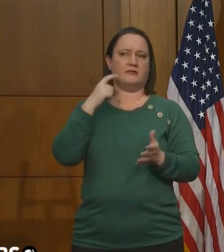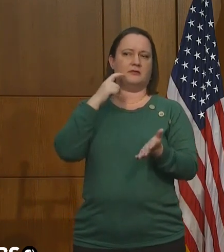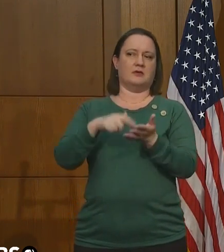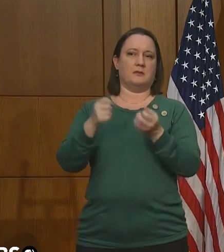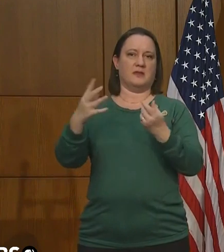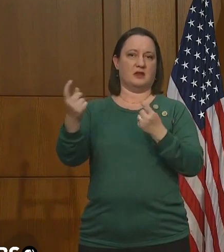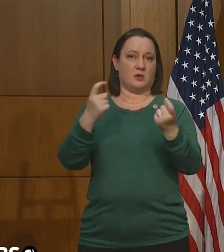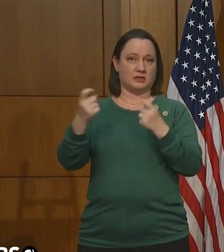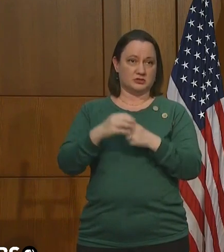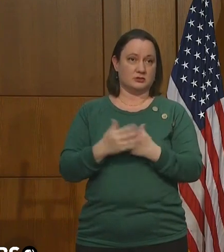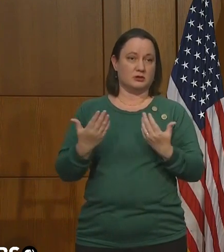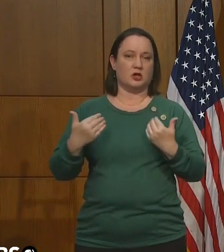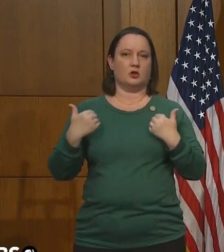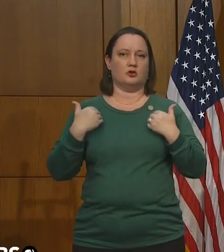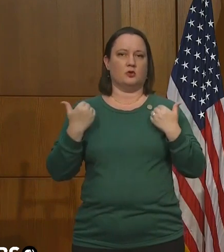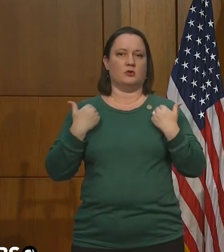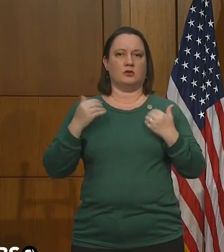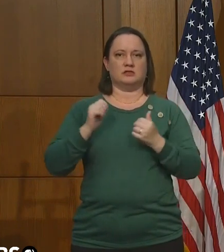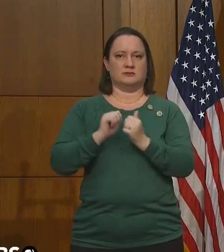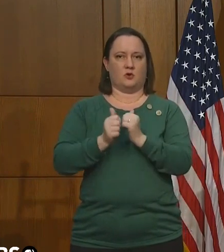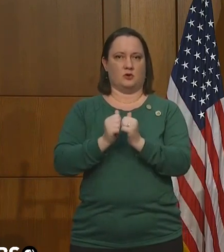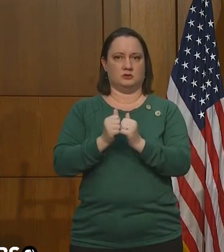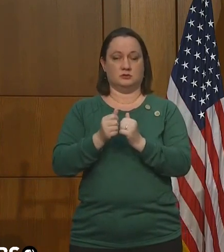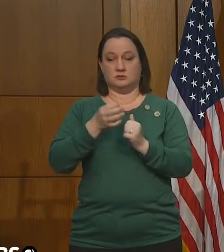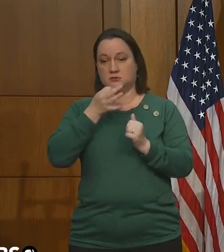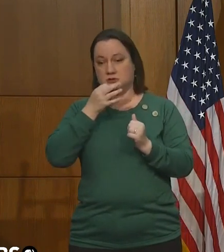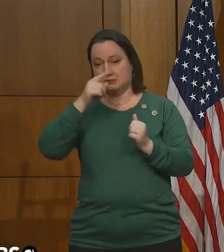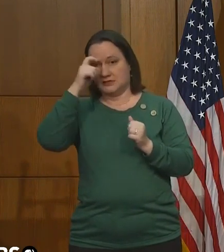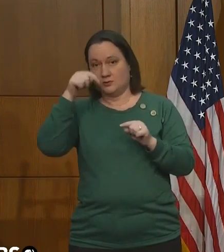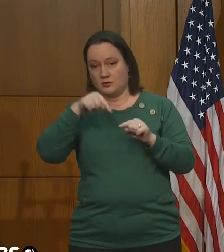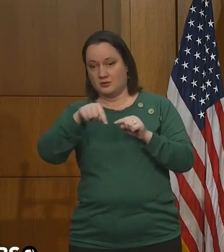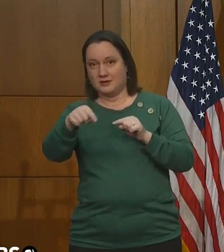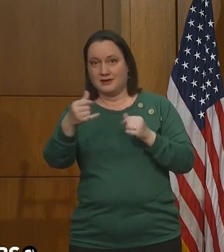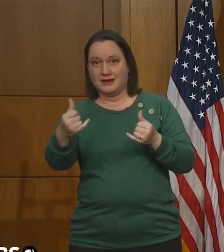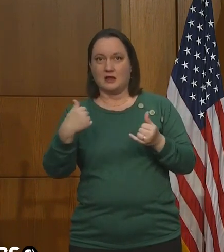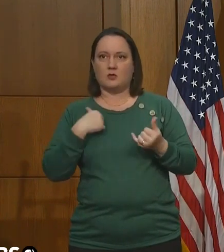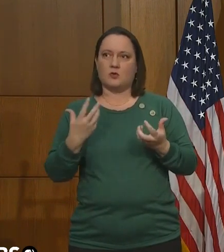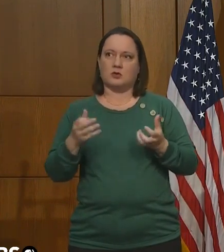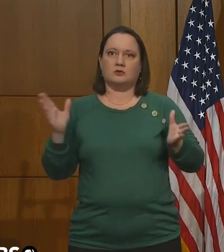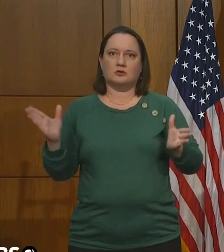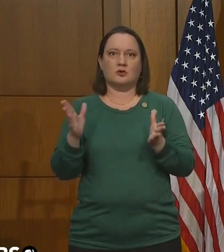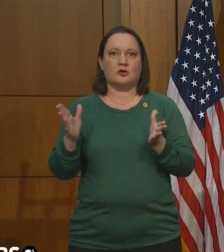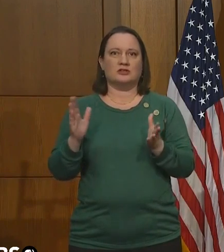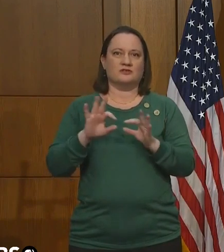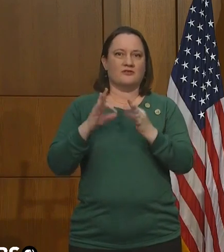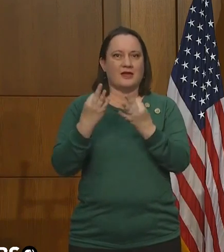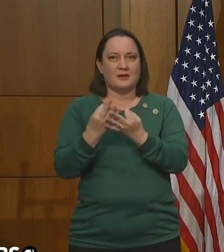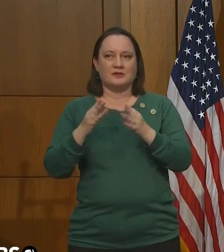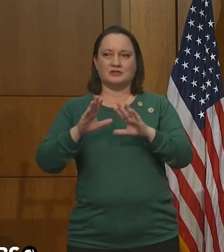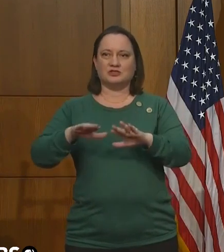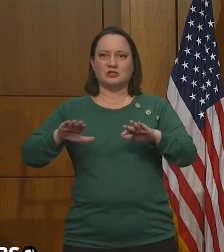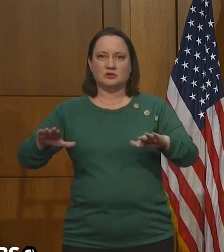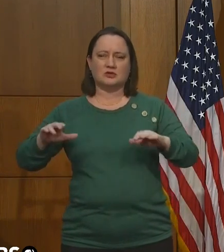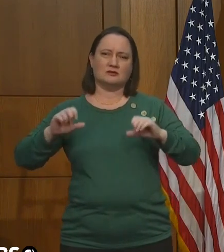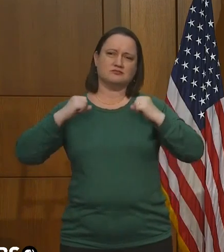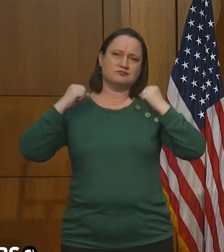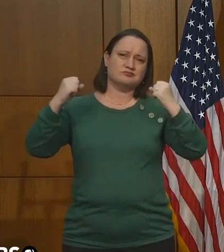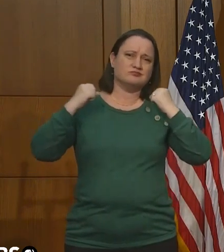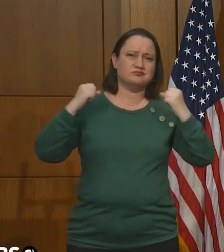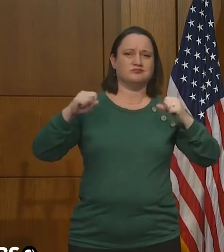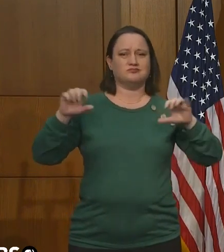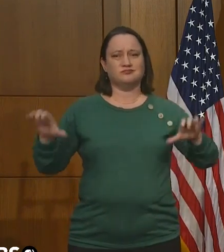is youth sports, and we're in the summer months, and we really want to encourage our families and our children to get out there and